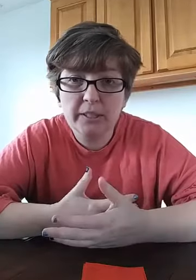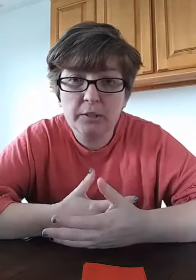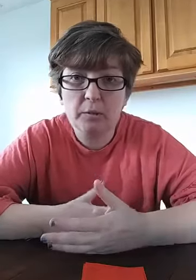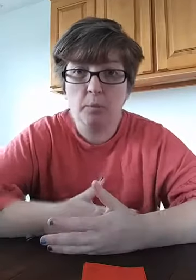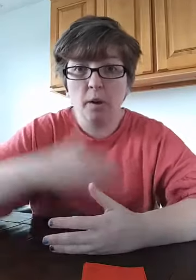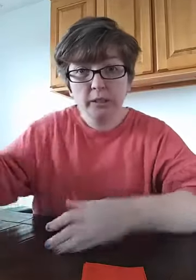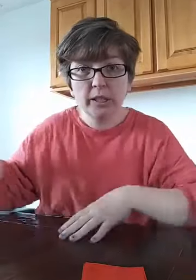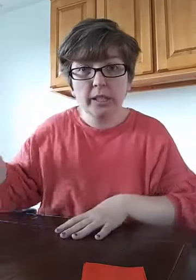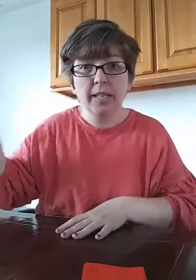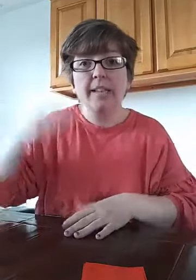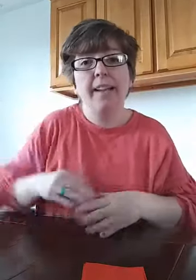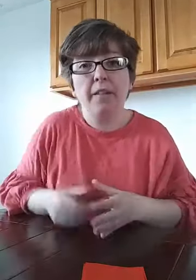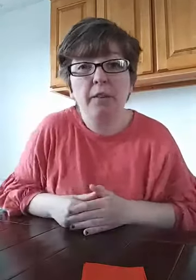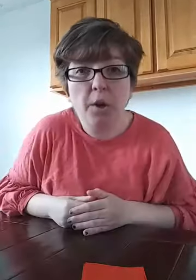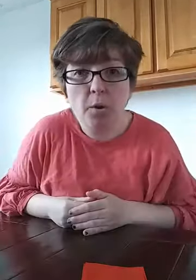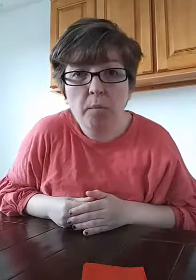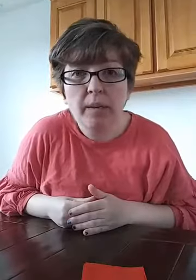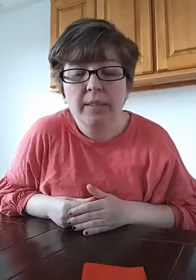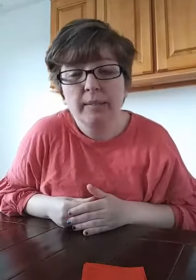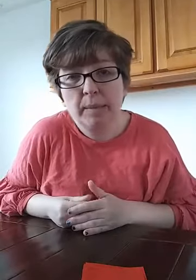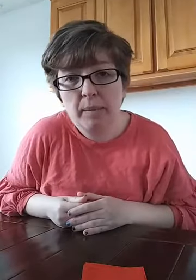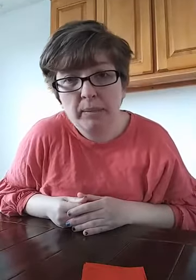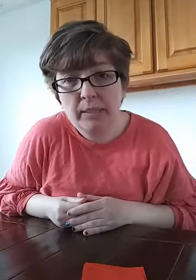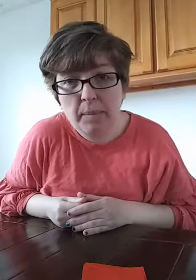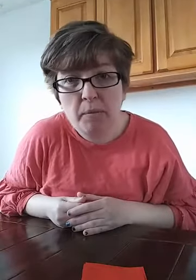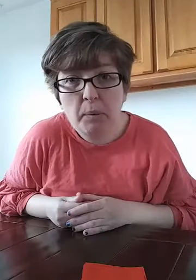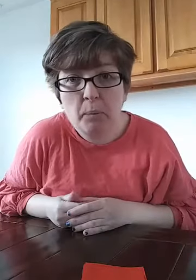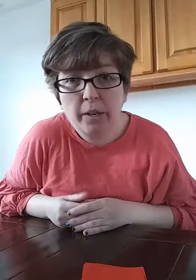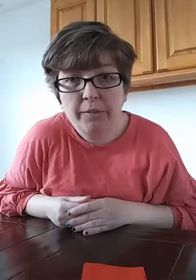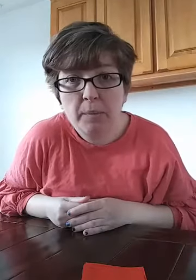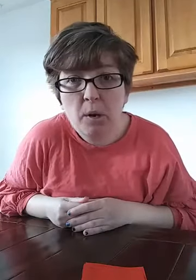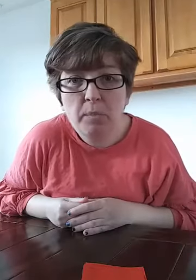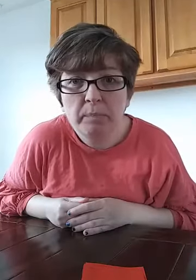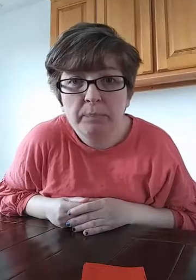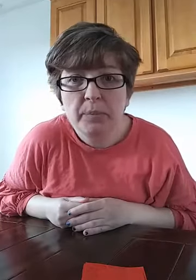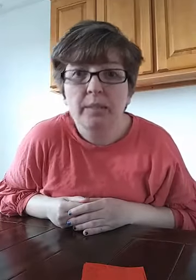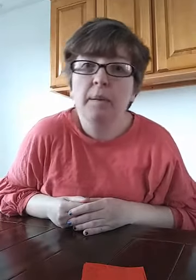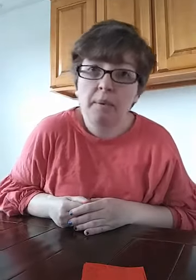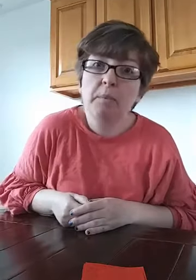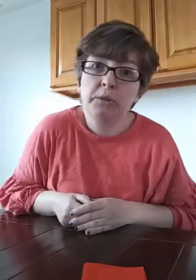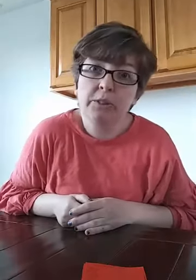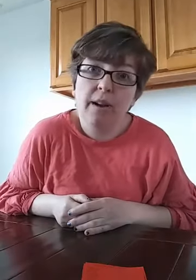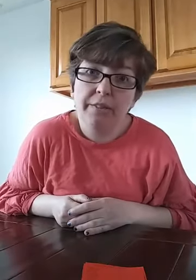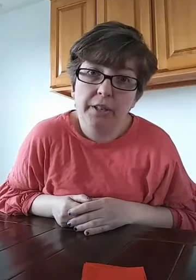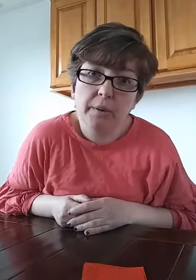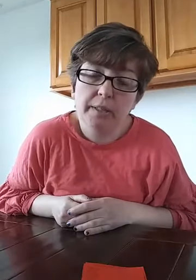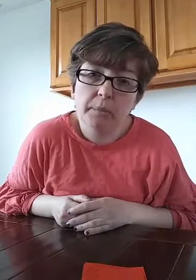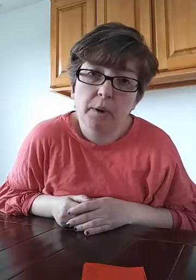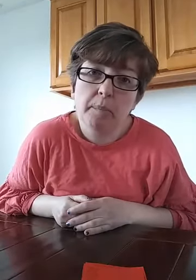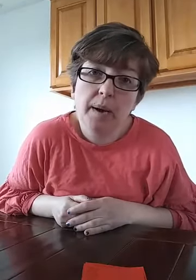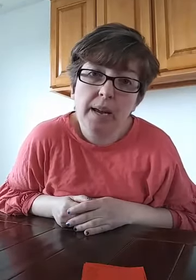worked now they're at home sometimes some of them are working from home some of them are still having to go out to work but